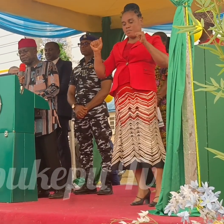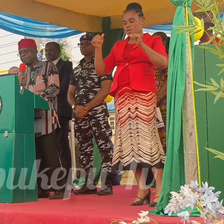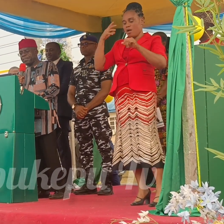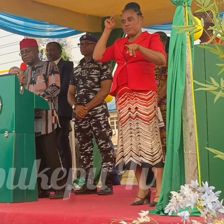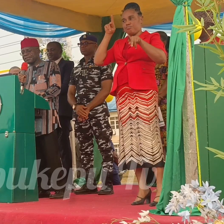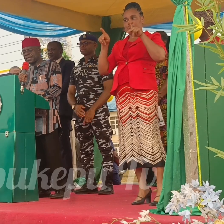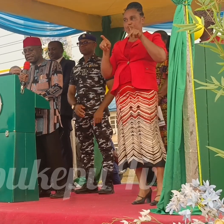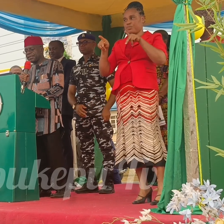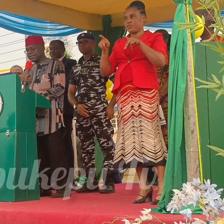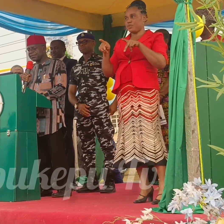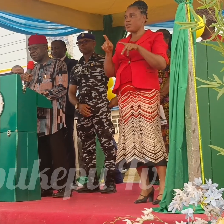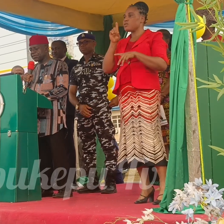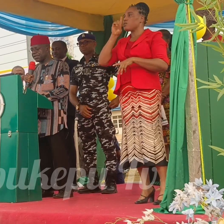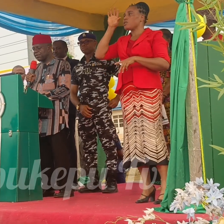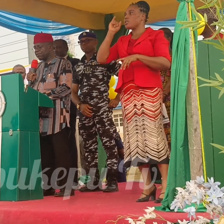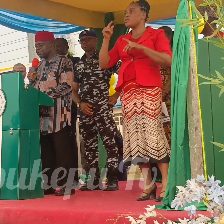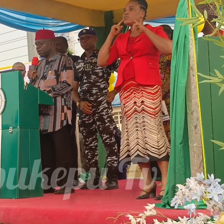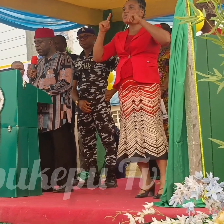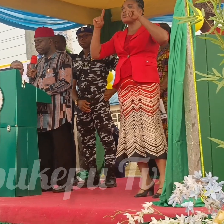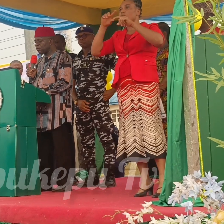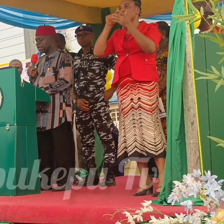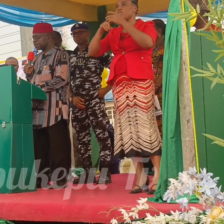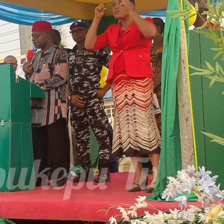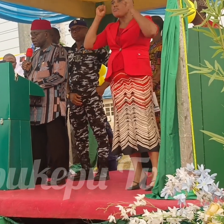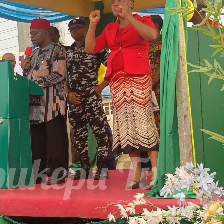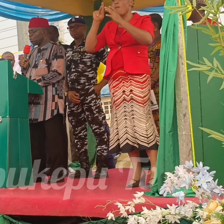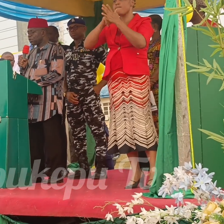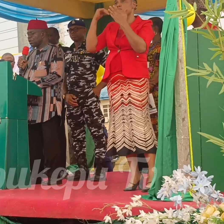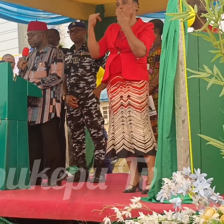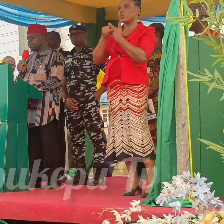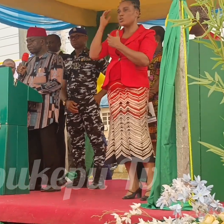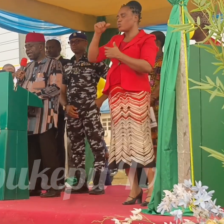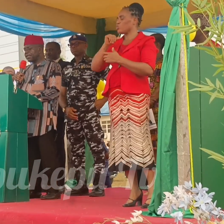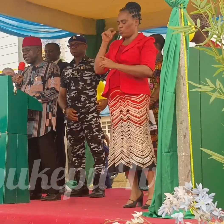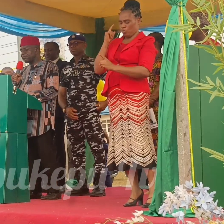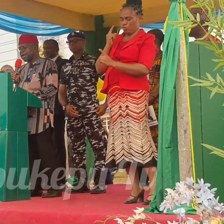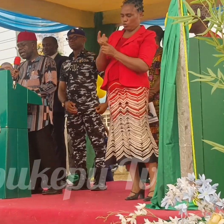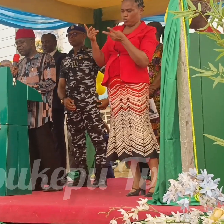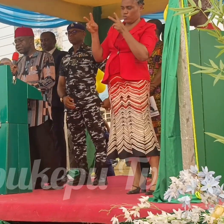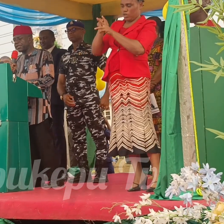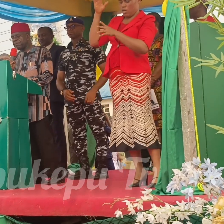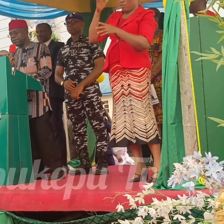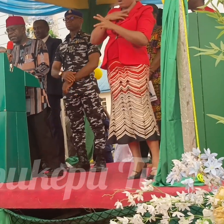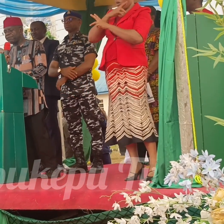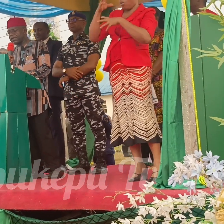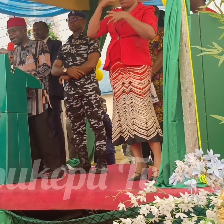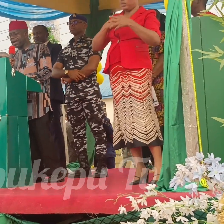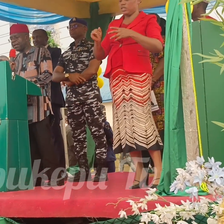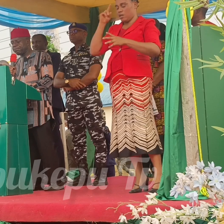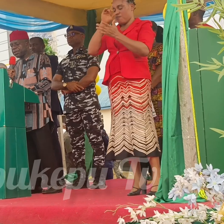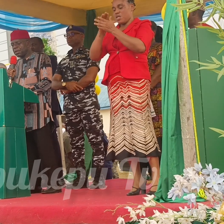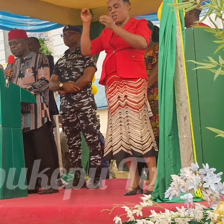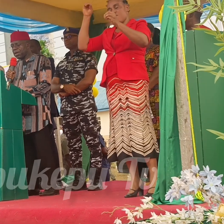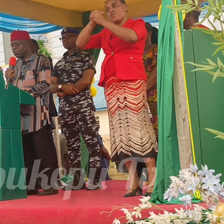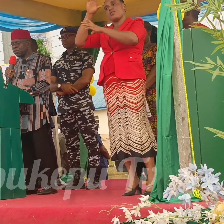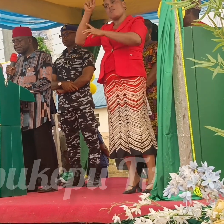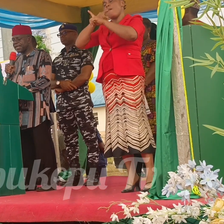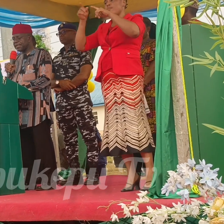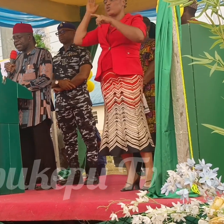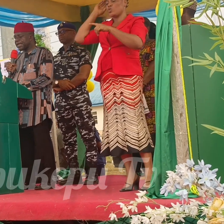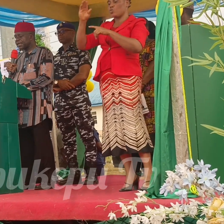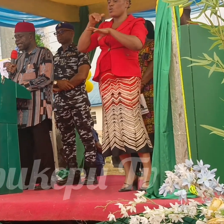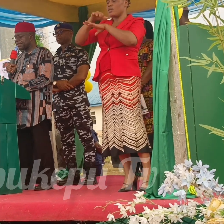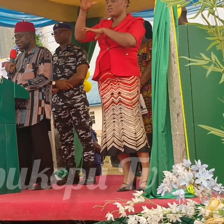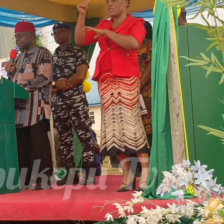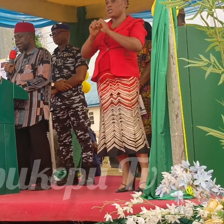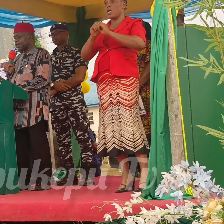people. Certainly, the success of this power project will not just validate my unyielding belief in Abia, but will send